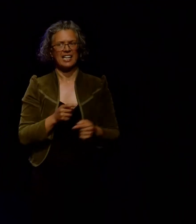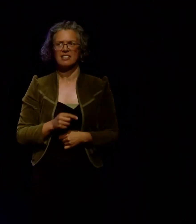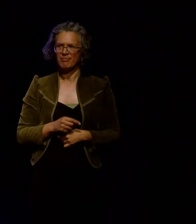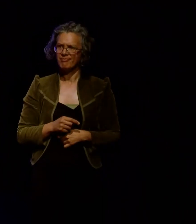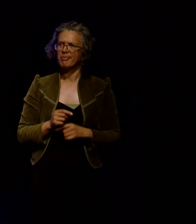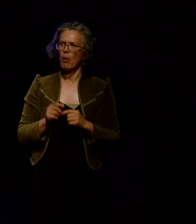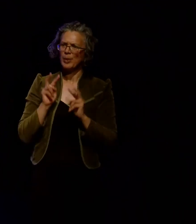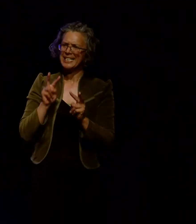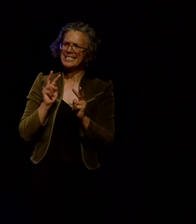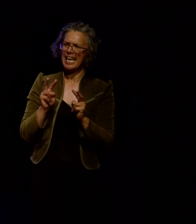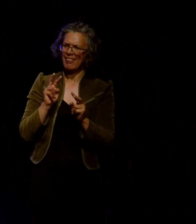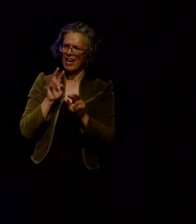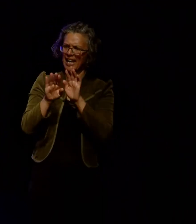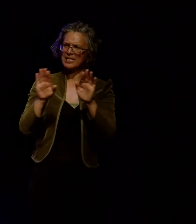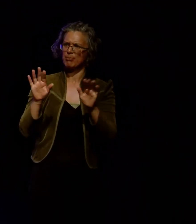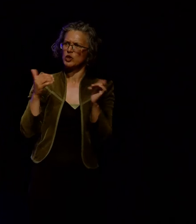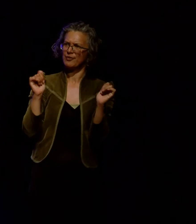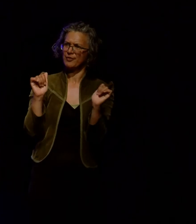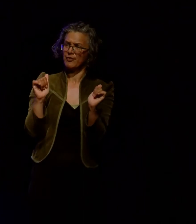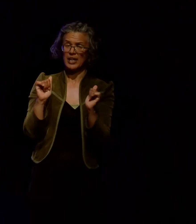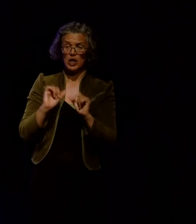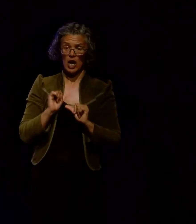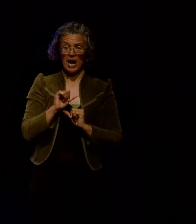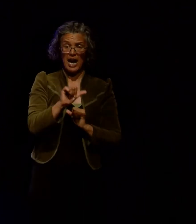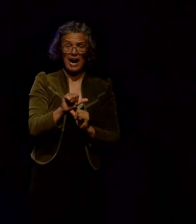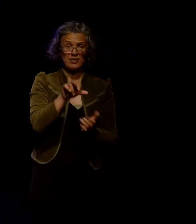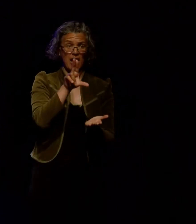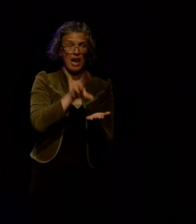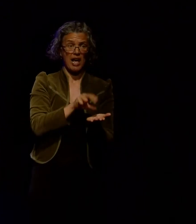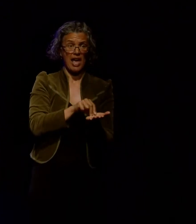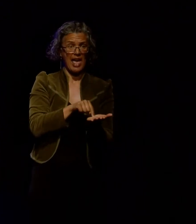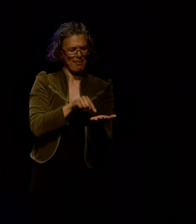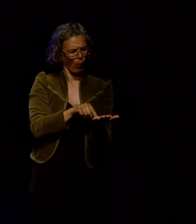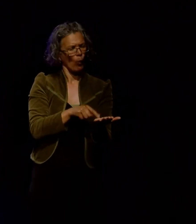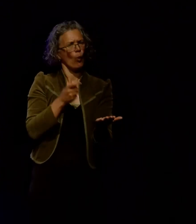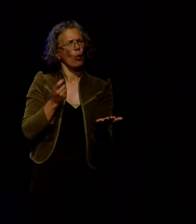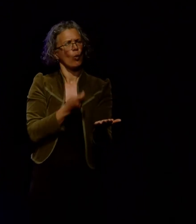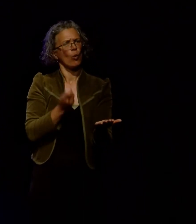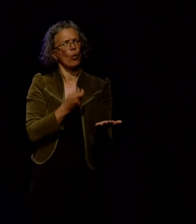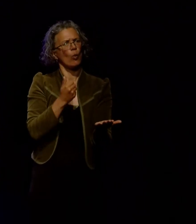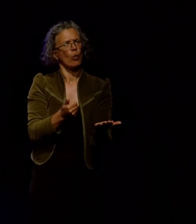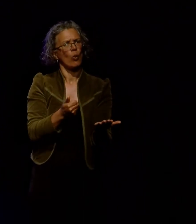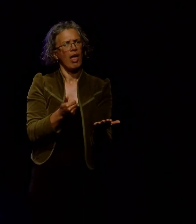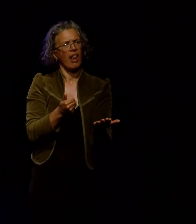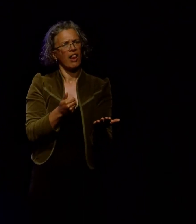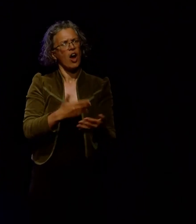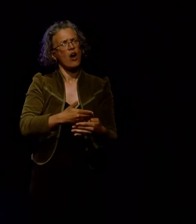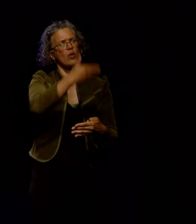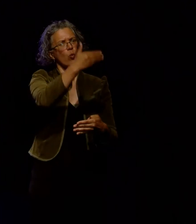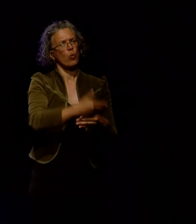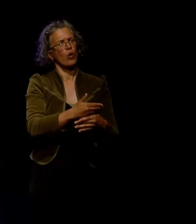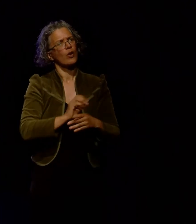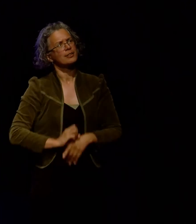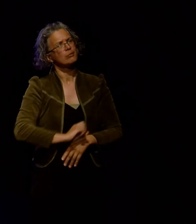the exhibition, it was clear that with some modifications, the work would translate very well to the video walls at AUT. He says as a means